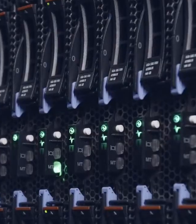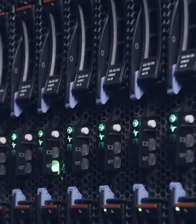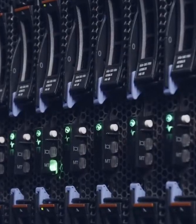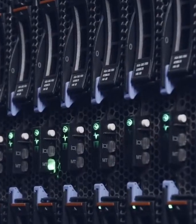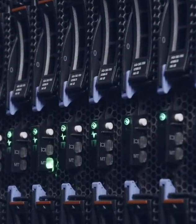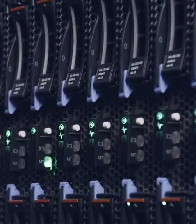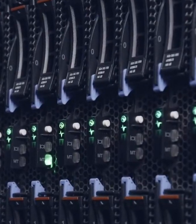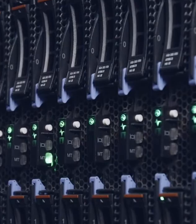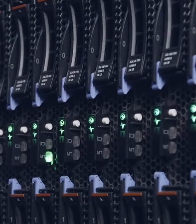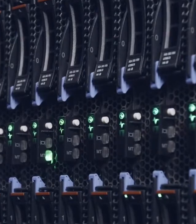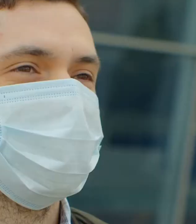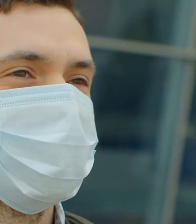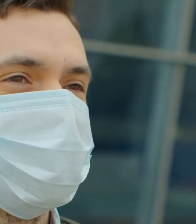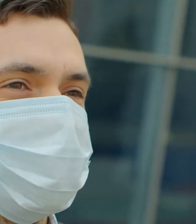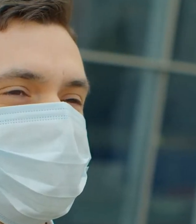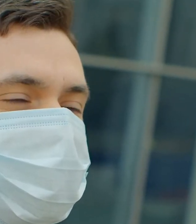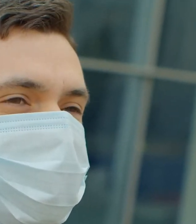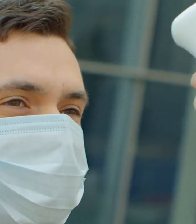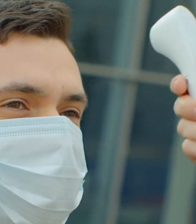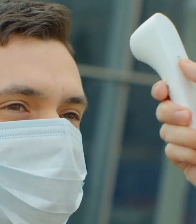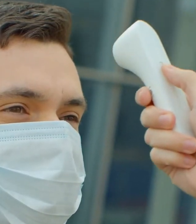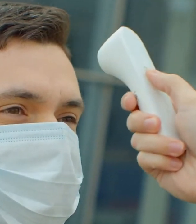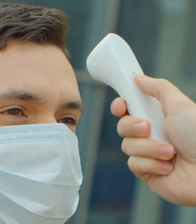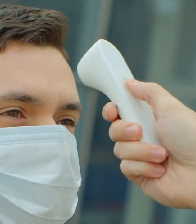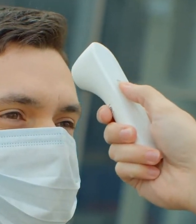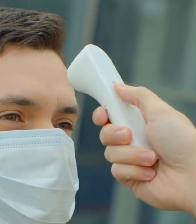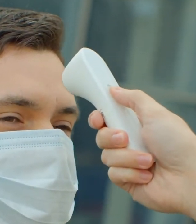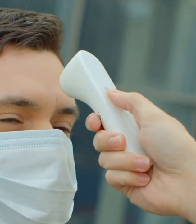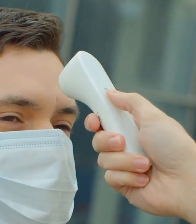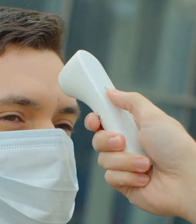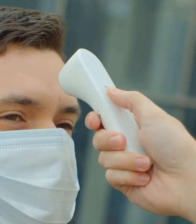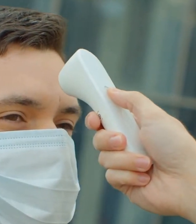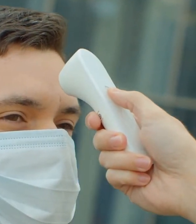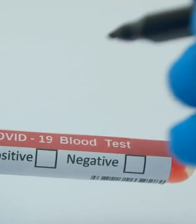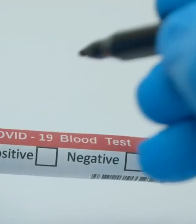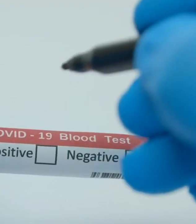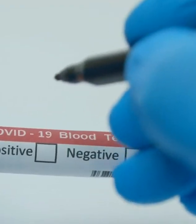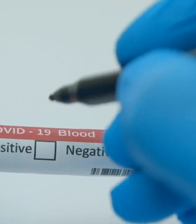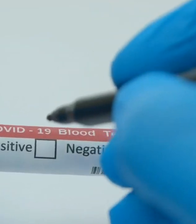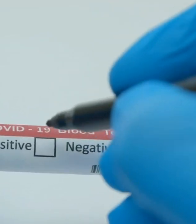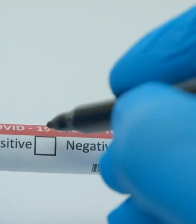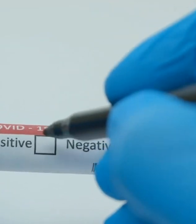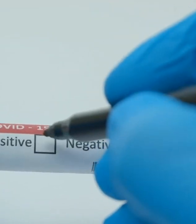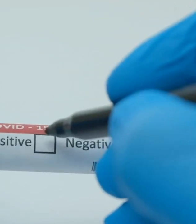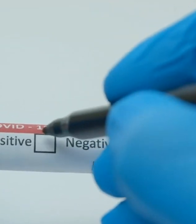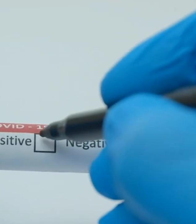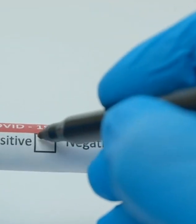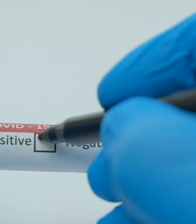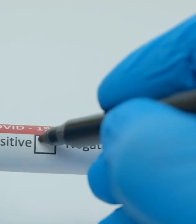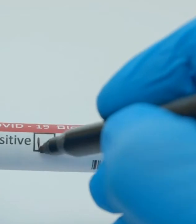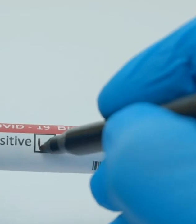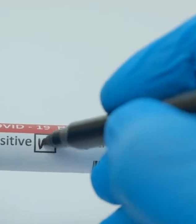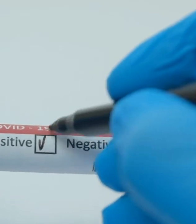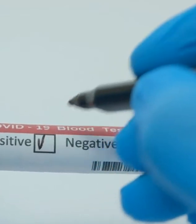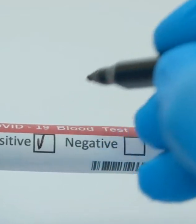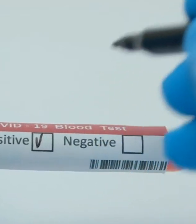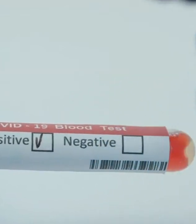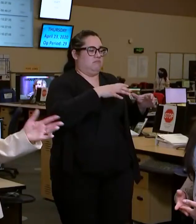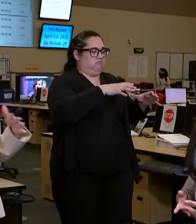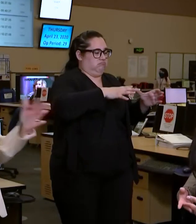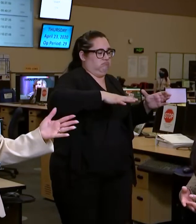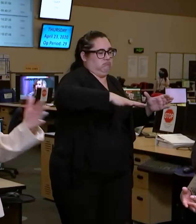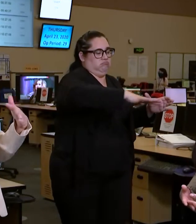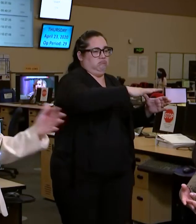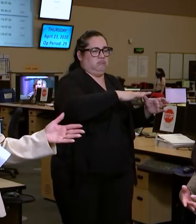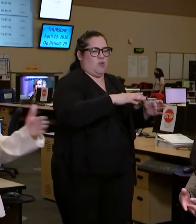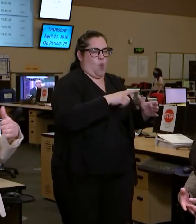needs are met from both sides, and to make sure that overall our public health is being handled, especially during an emergency. So